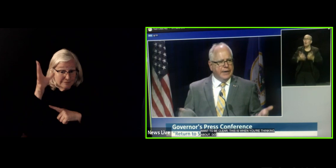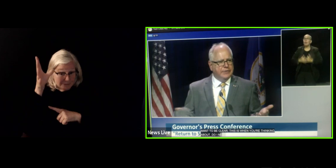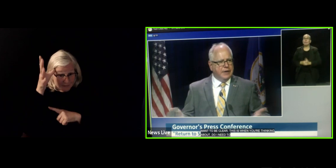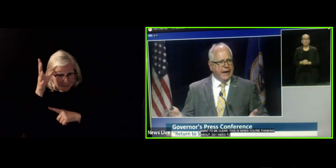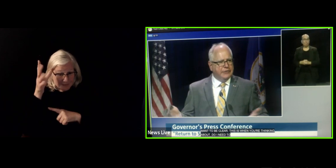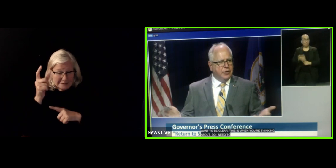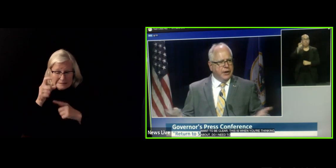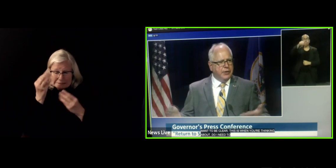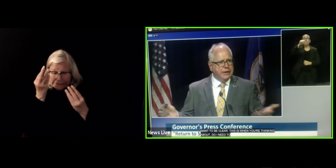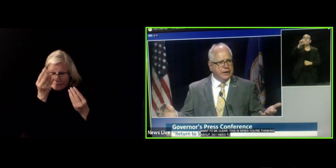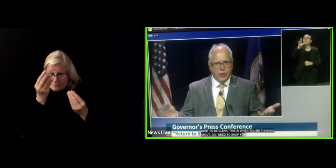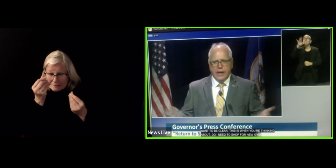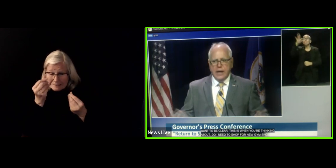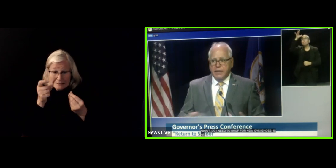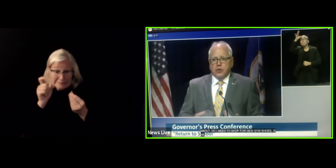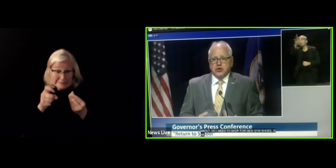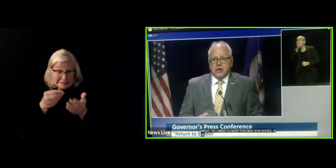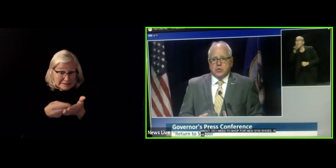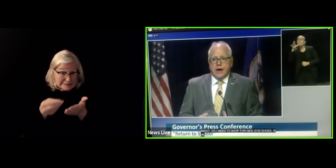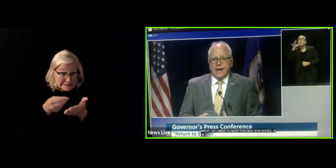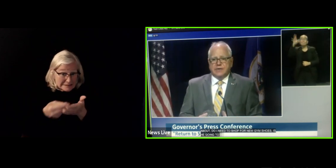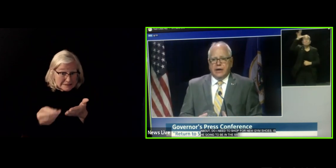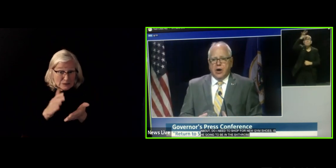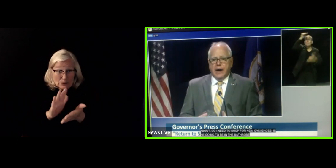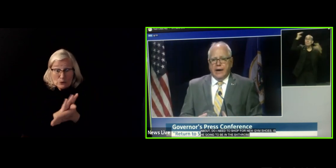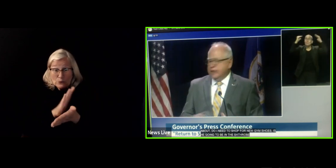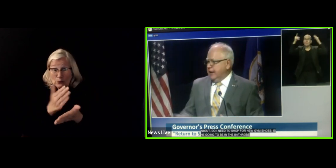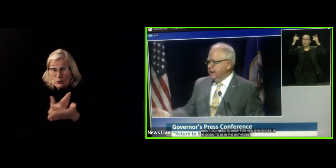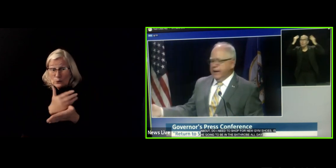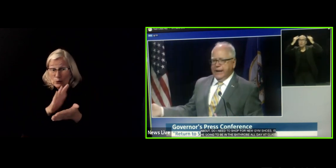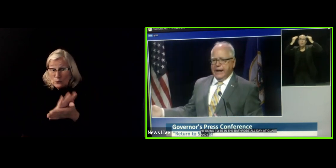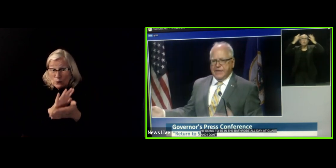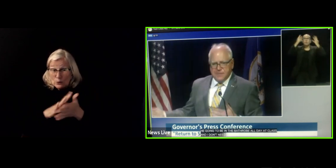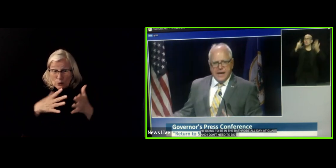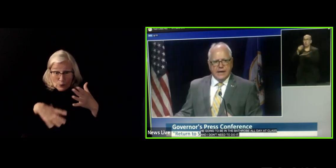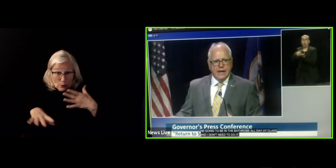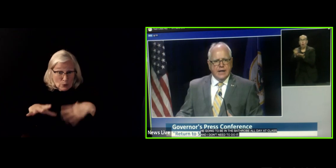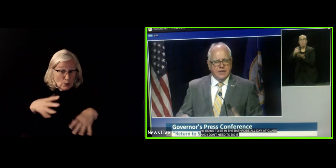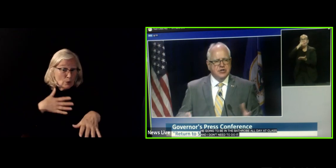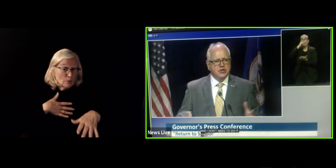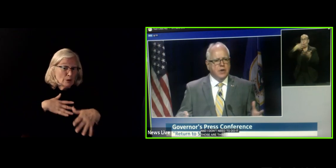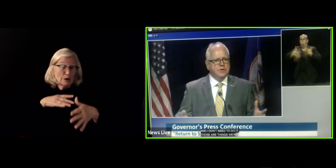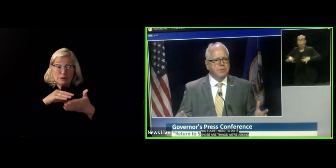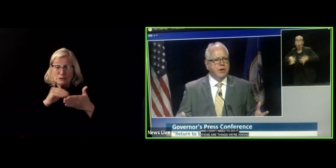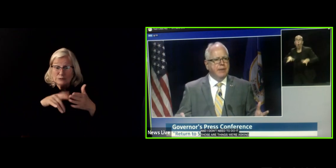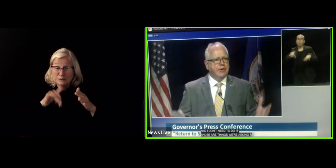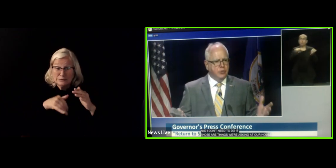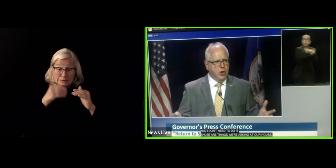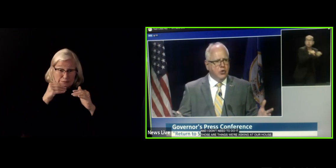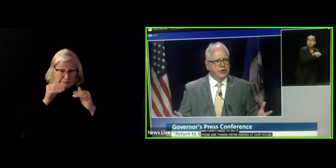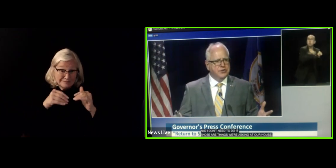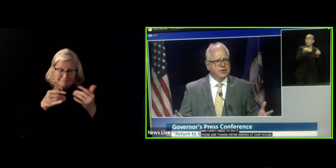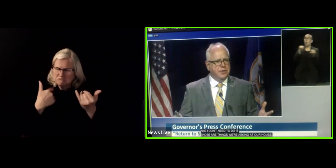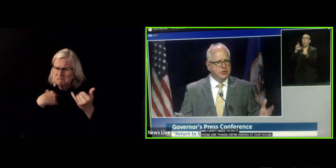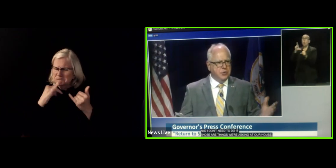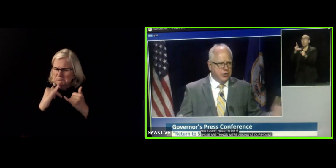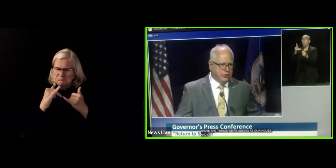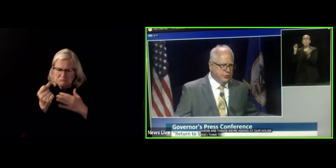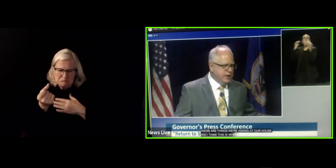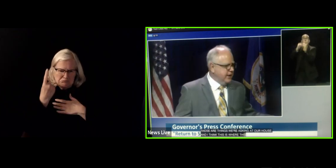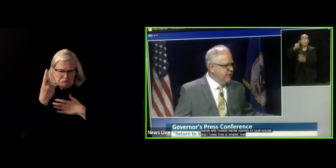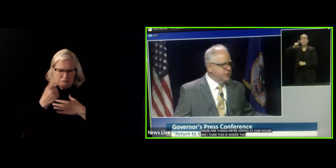day at class, and I don't need to do it. Those are things we're asking at our house. And I think this is where this part about your local districts and what you